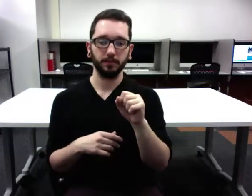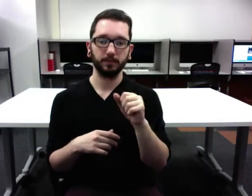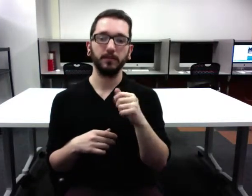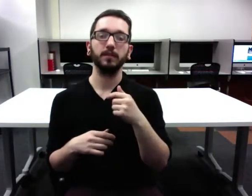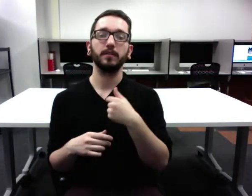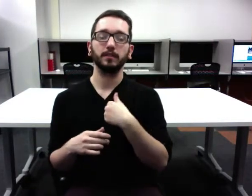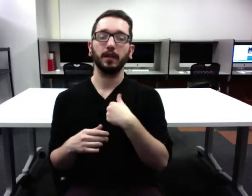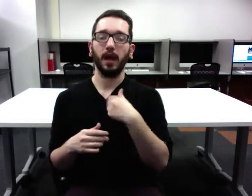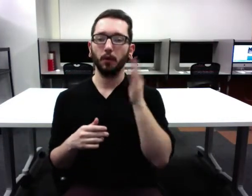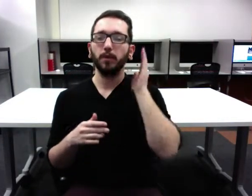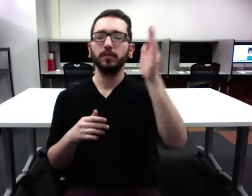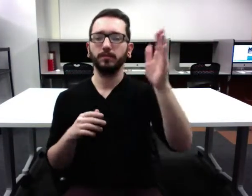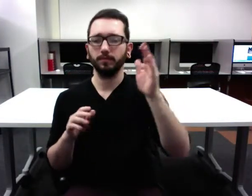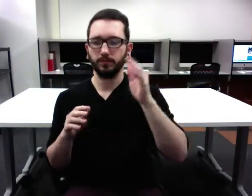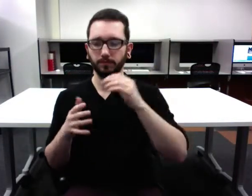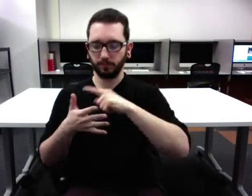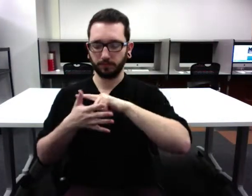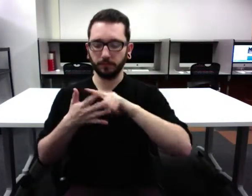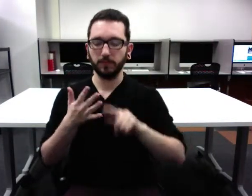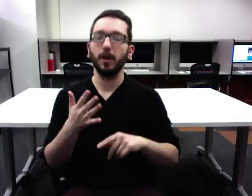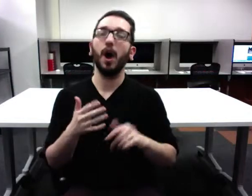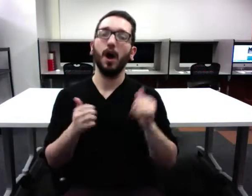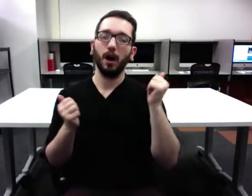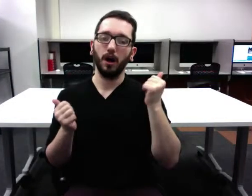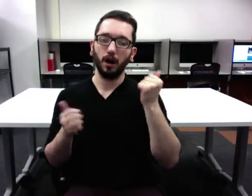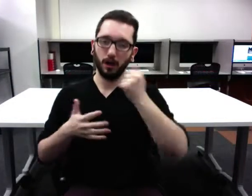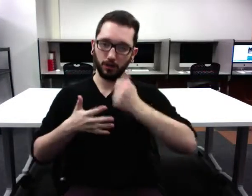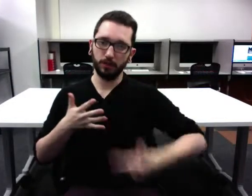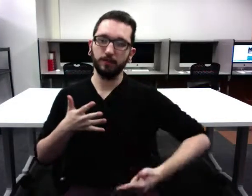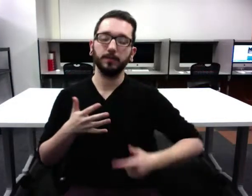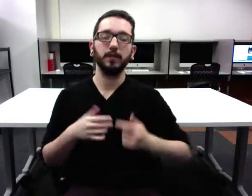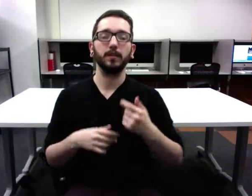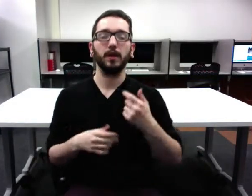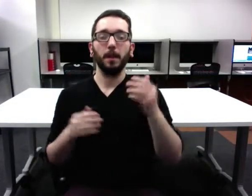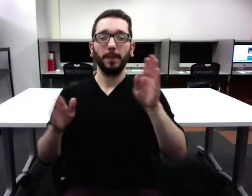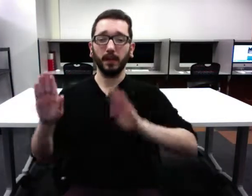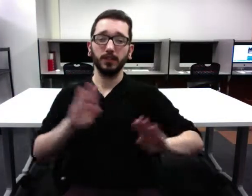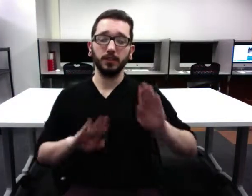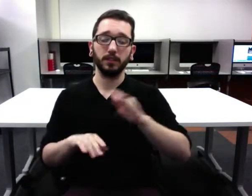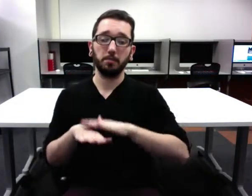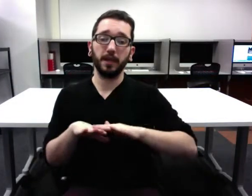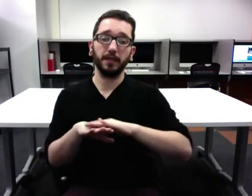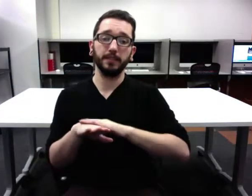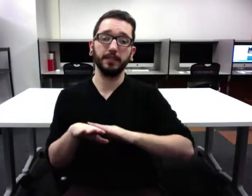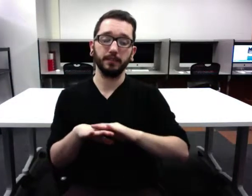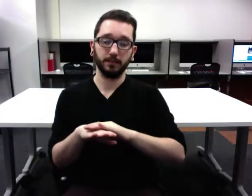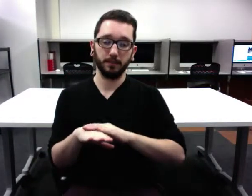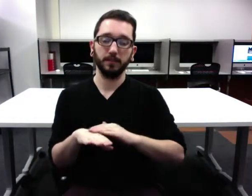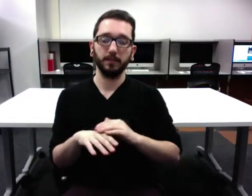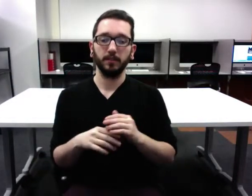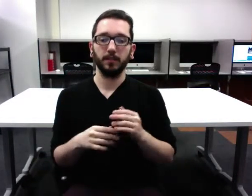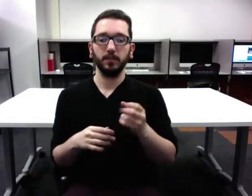We'll start with biologically based practices. This is the use of products from the natural world as a source